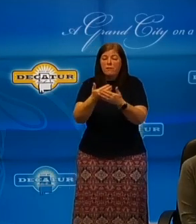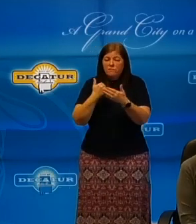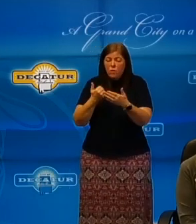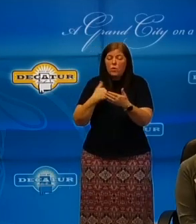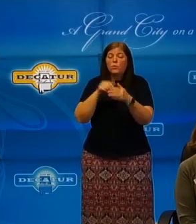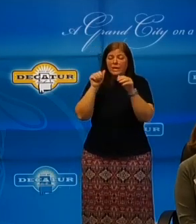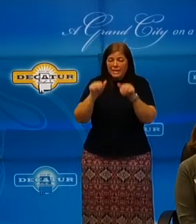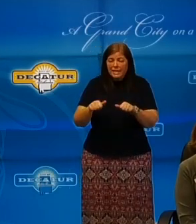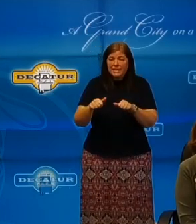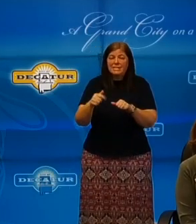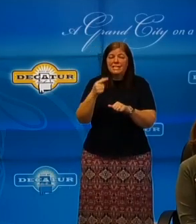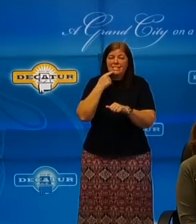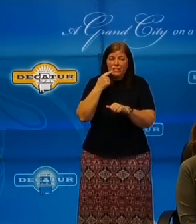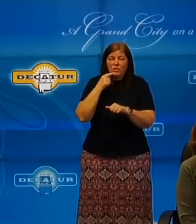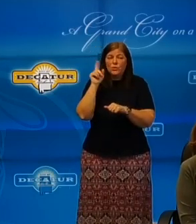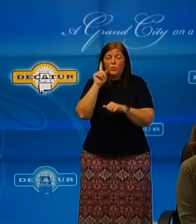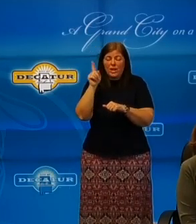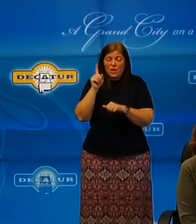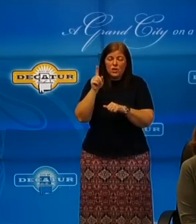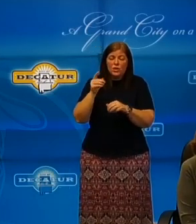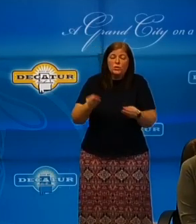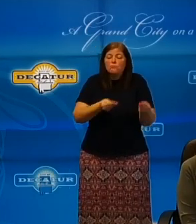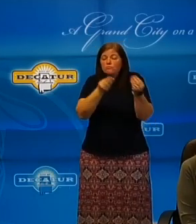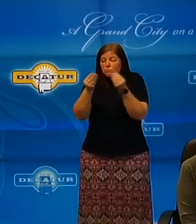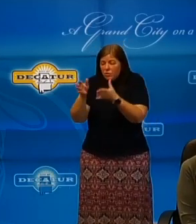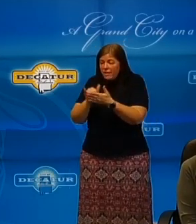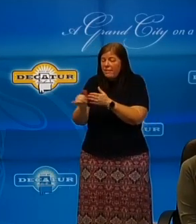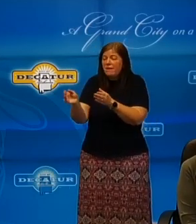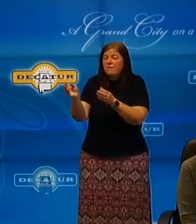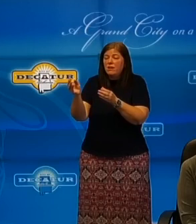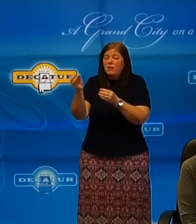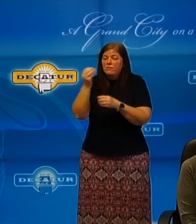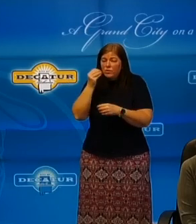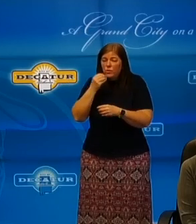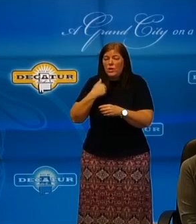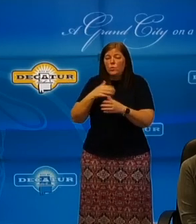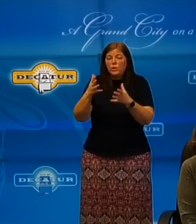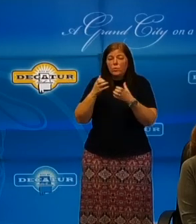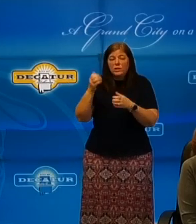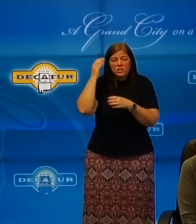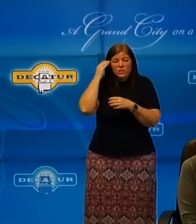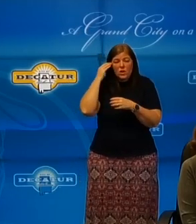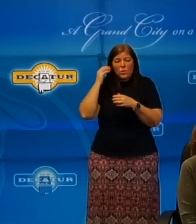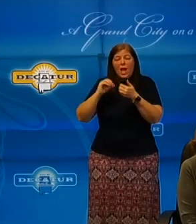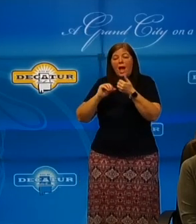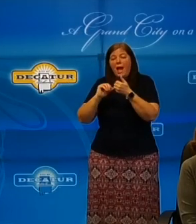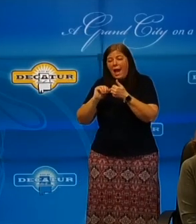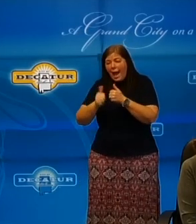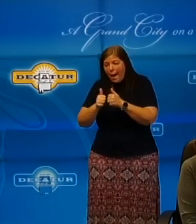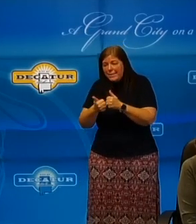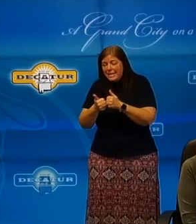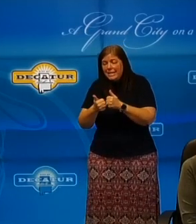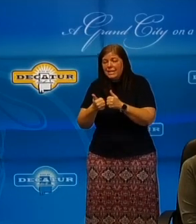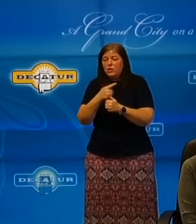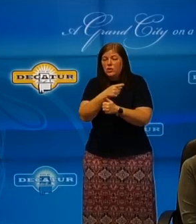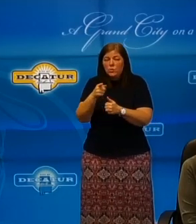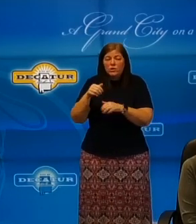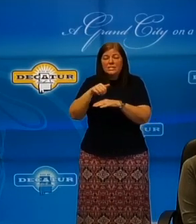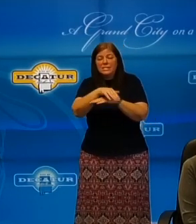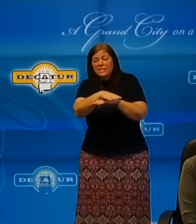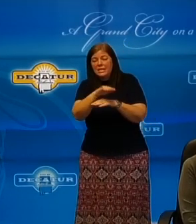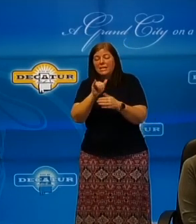can direct you where to deliver. And we would like to know, how many of whatever you're going to send can